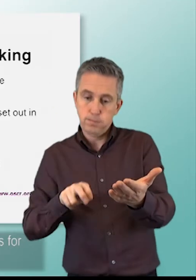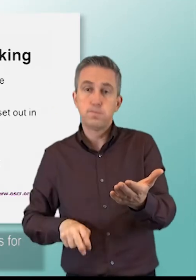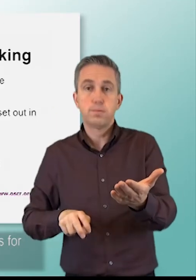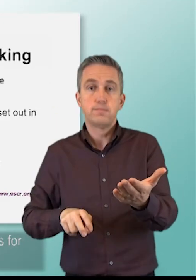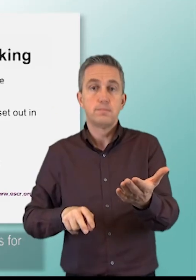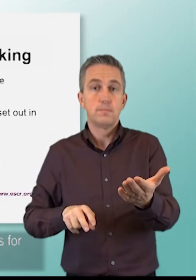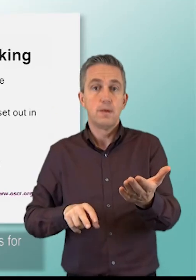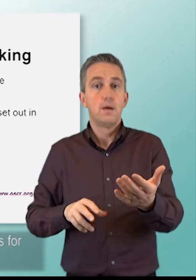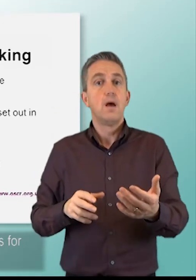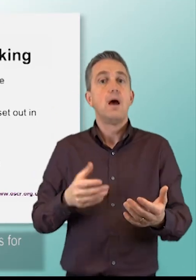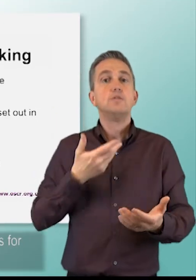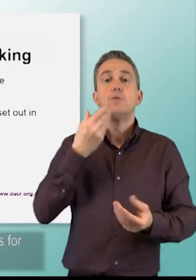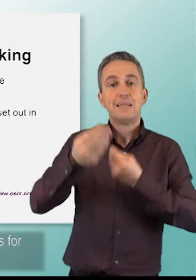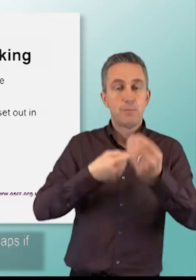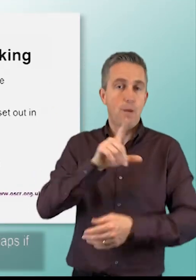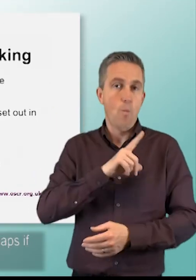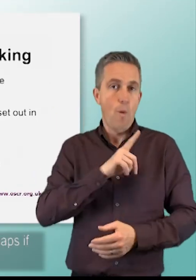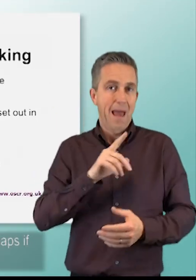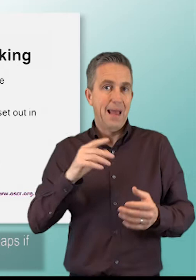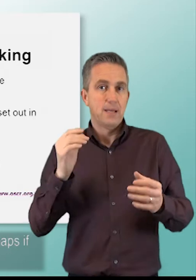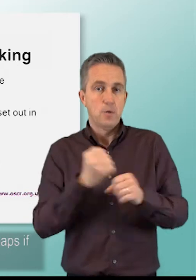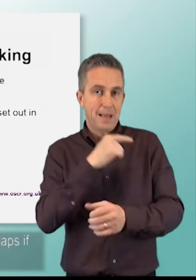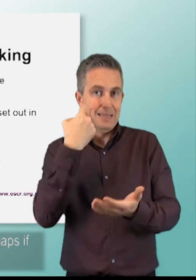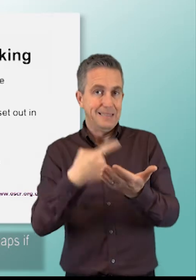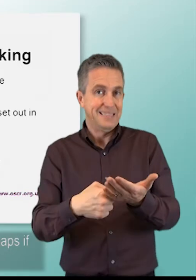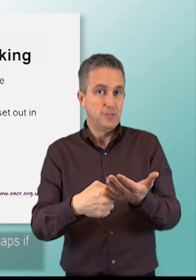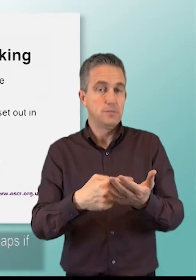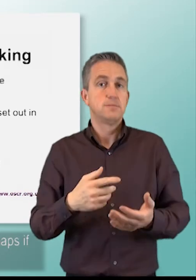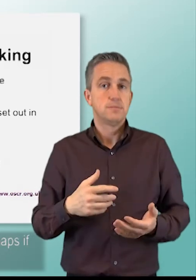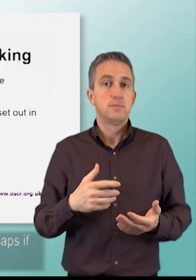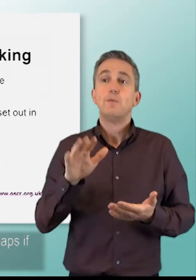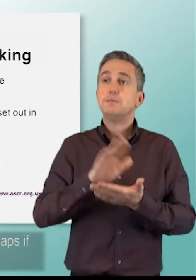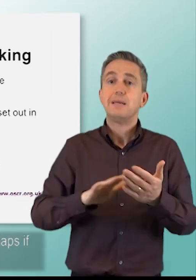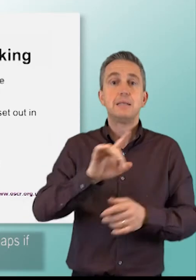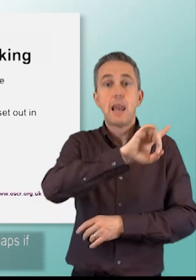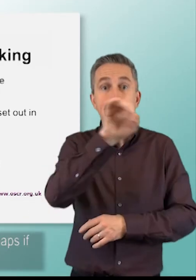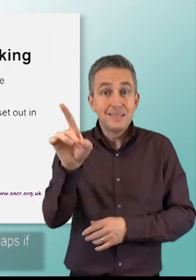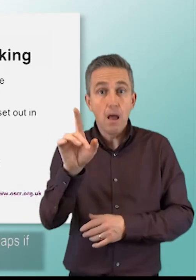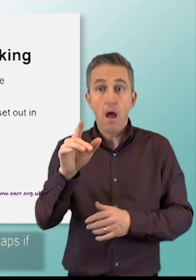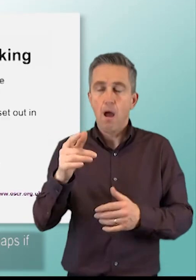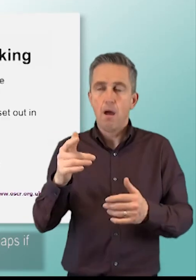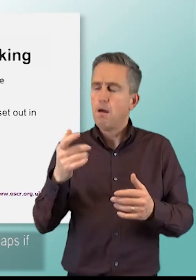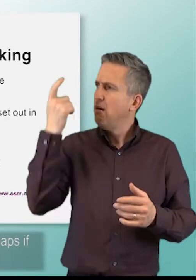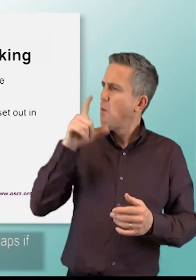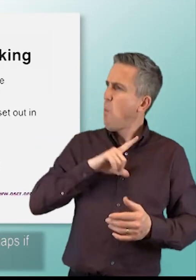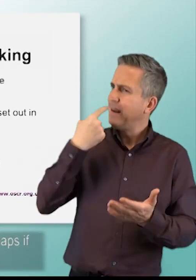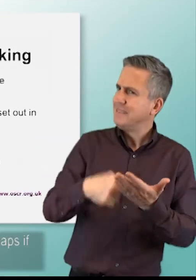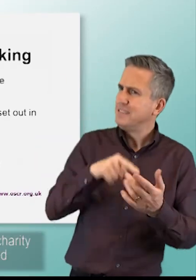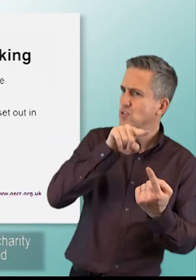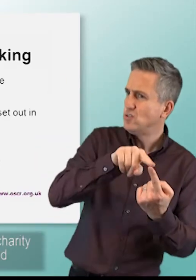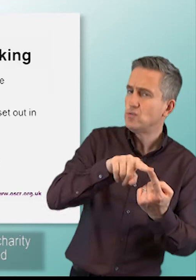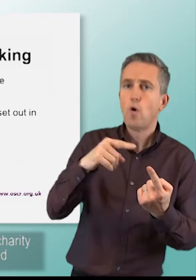that. If there's a need perhaps to come back at a later period in time and revisit a decision, or perhaps if the decision is challenged in some